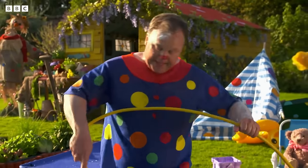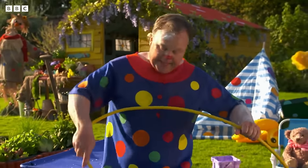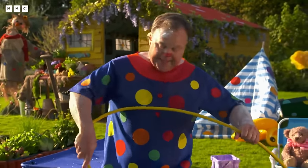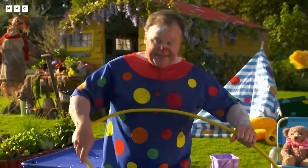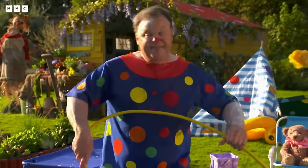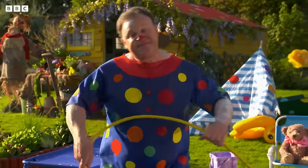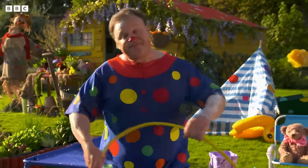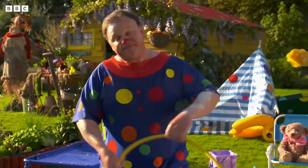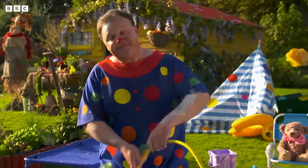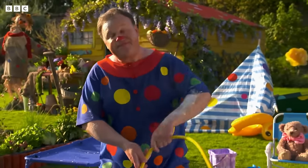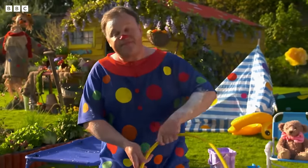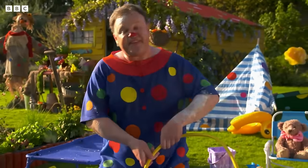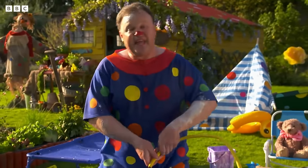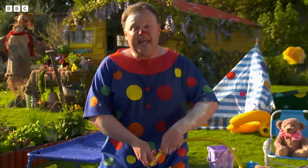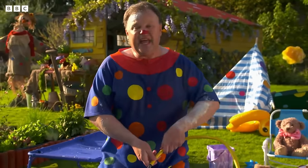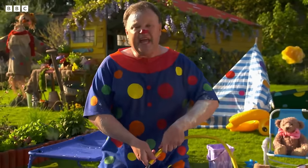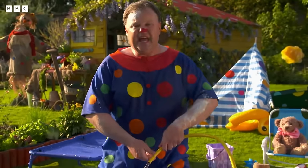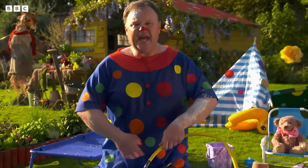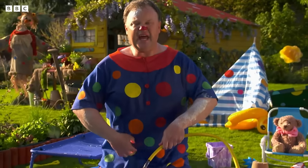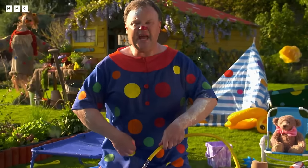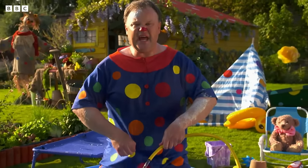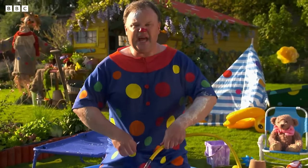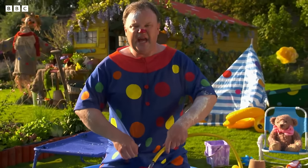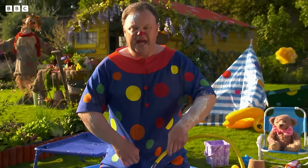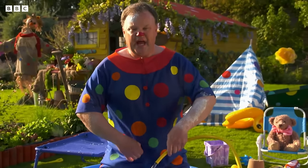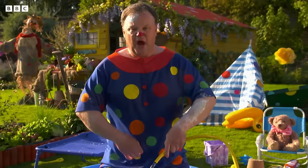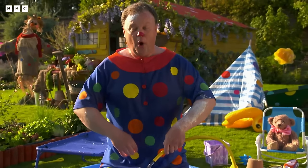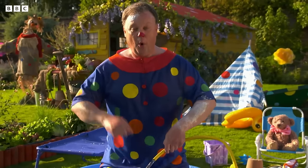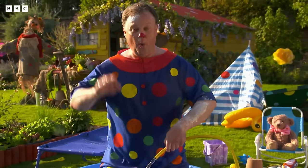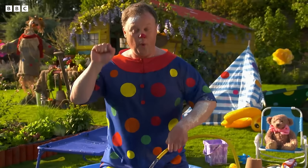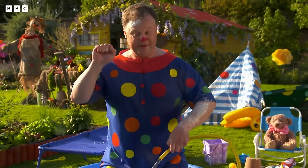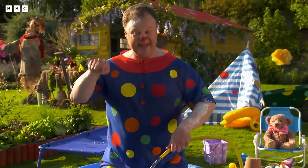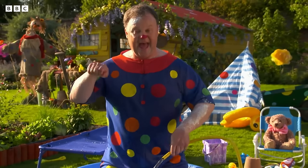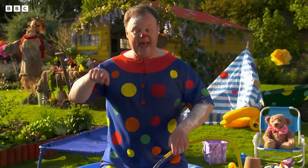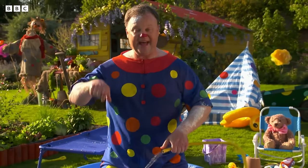go, please could you show us a sign for beach? Oh, yes!